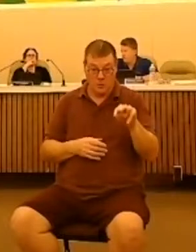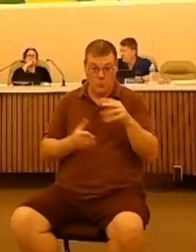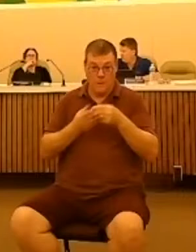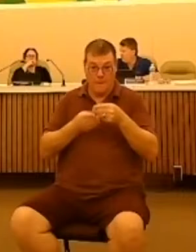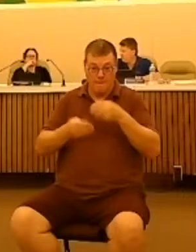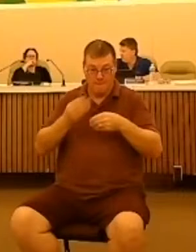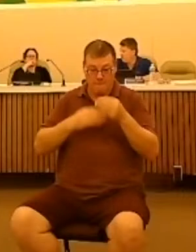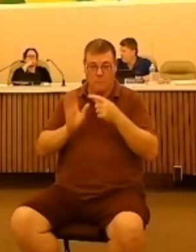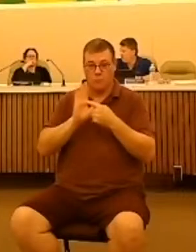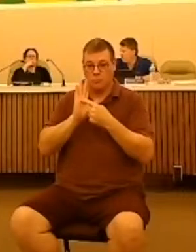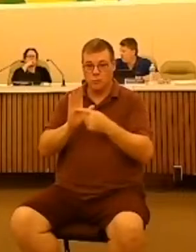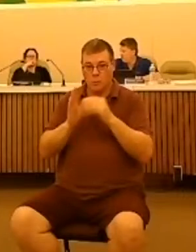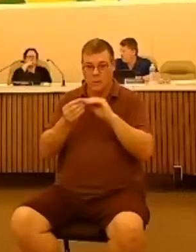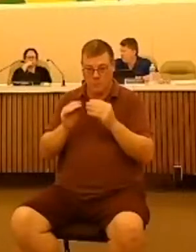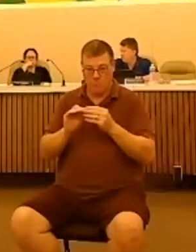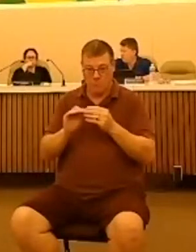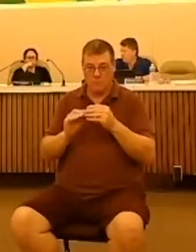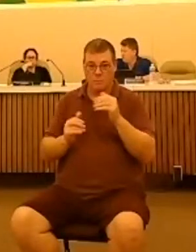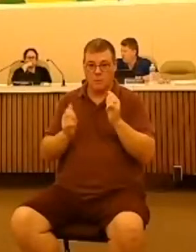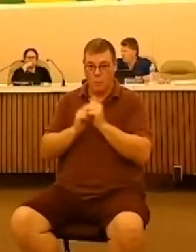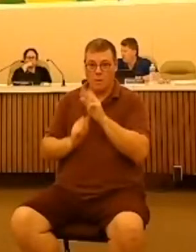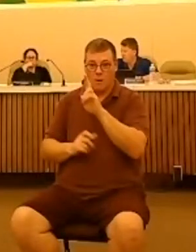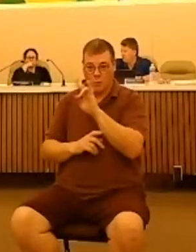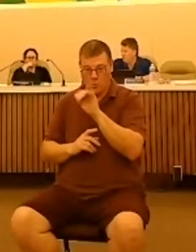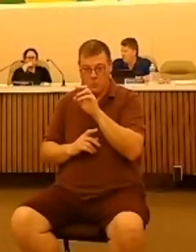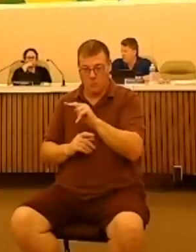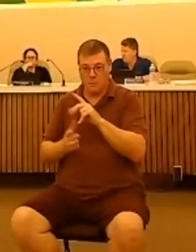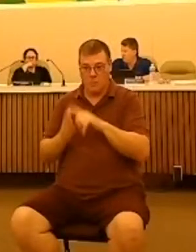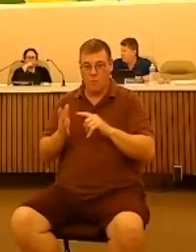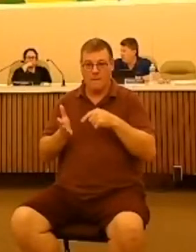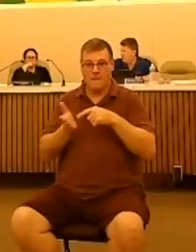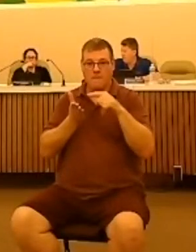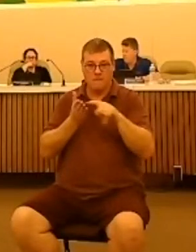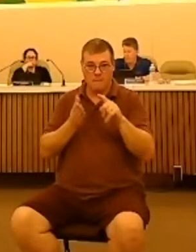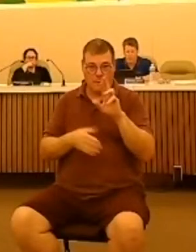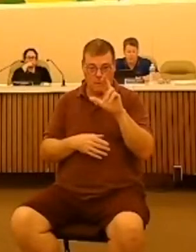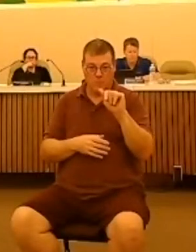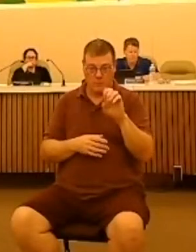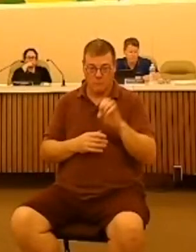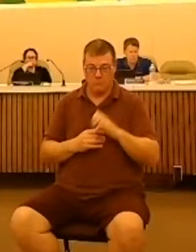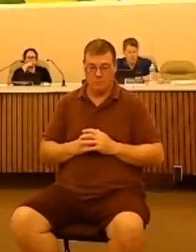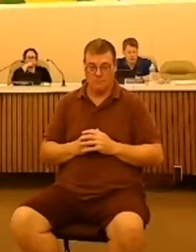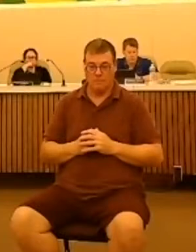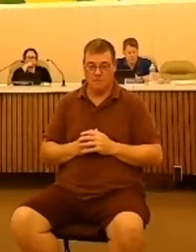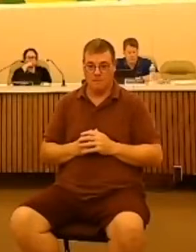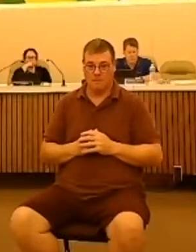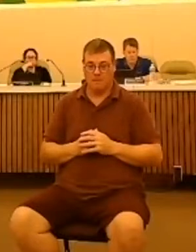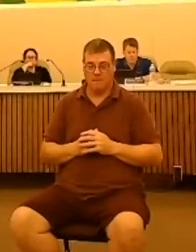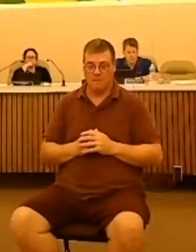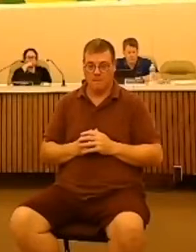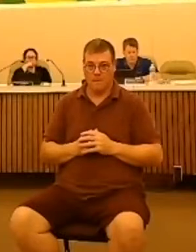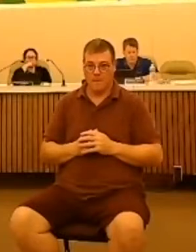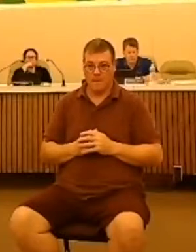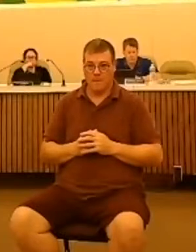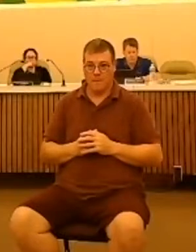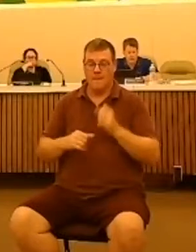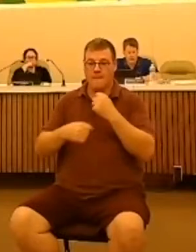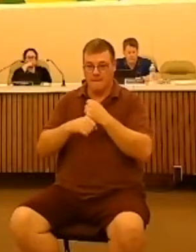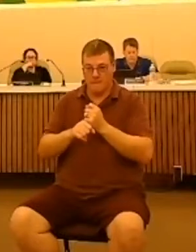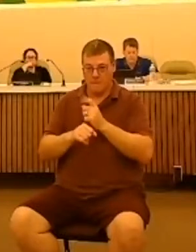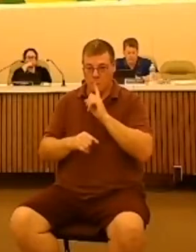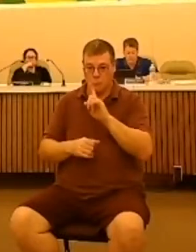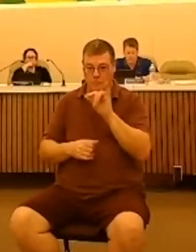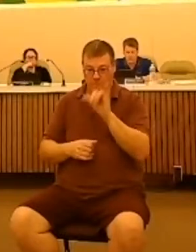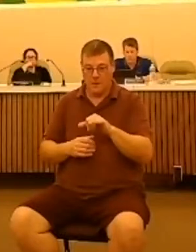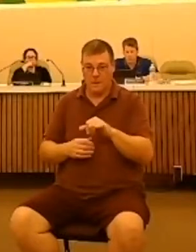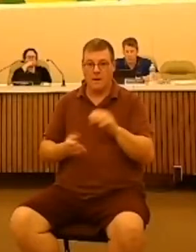the numbers we were discussing with the unions with regards to pay rates. So, so we made sure of that.